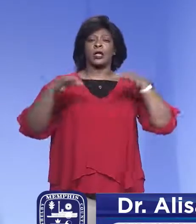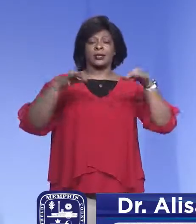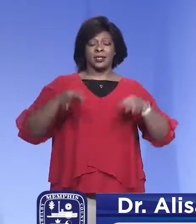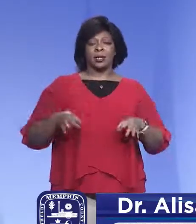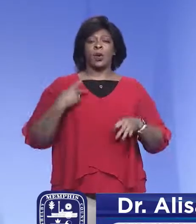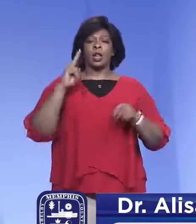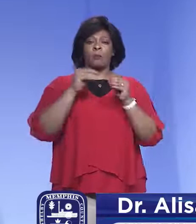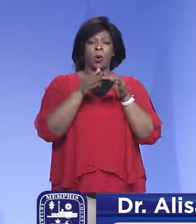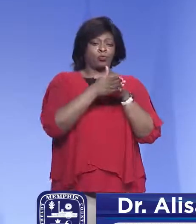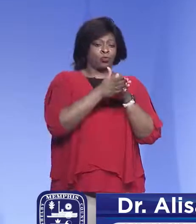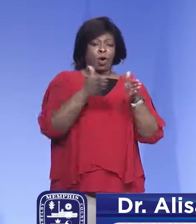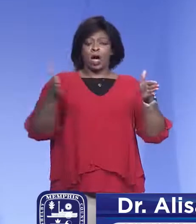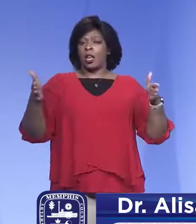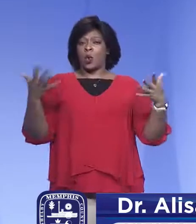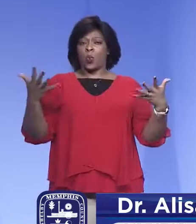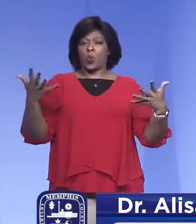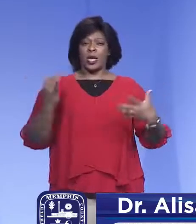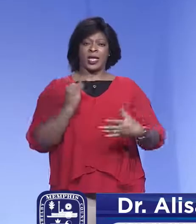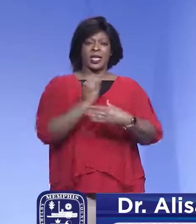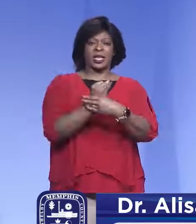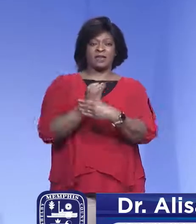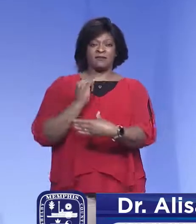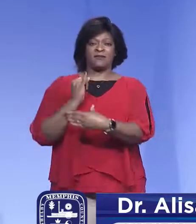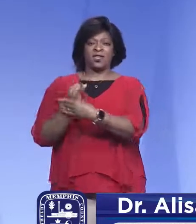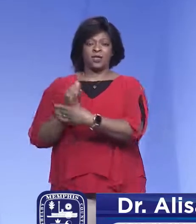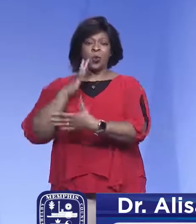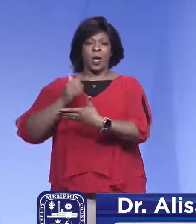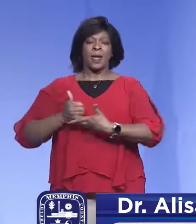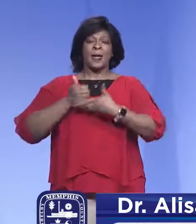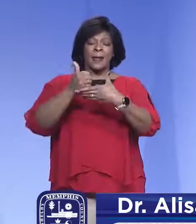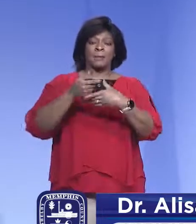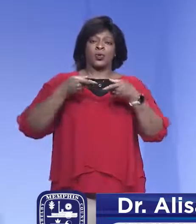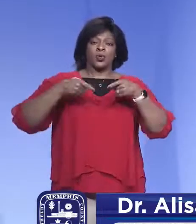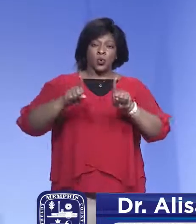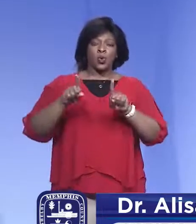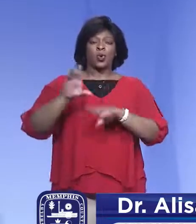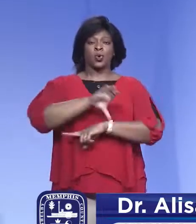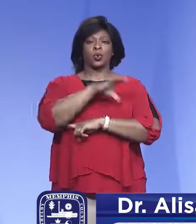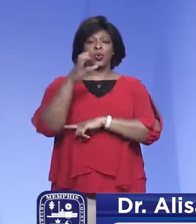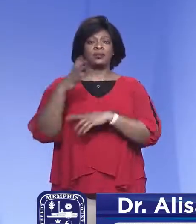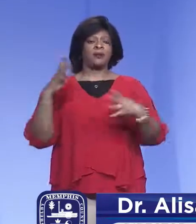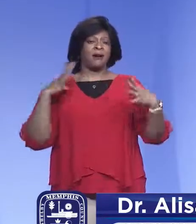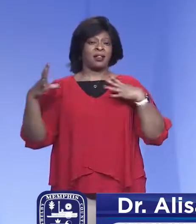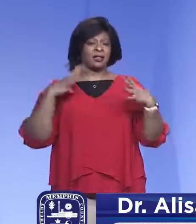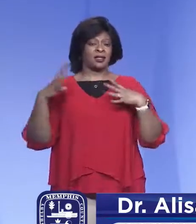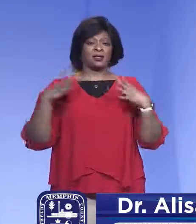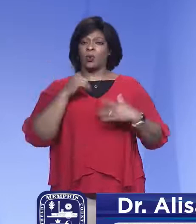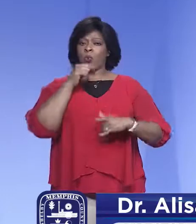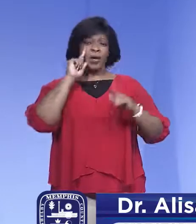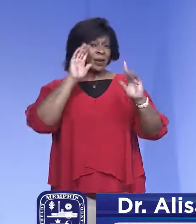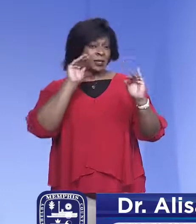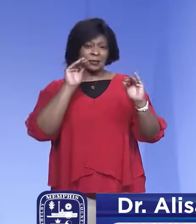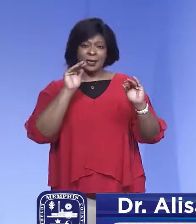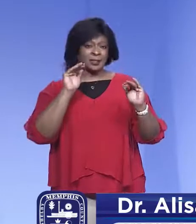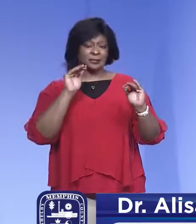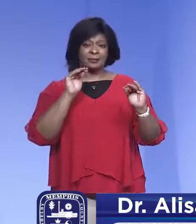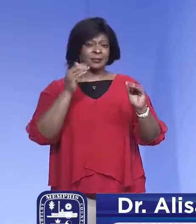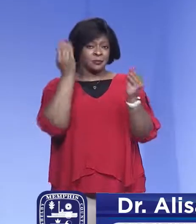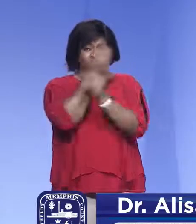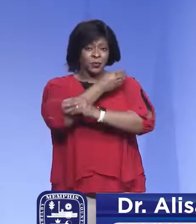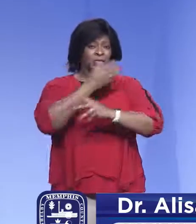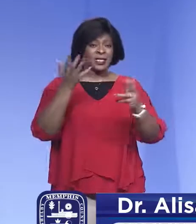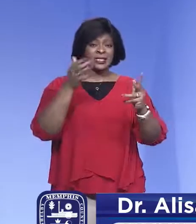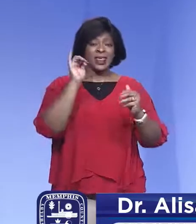more broadly what interventions will help over the Christmas holiday. We do not anticipate releasing